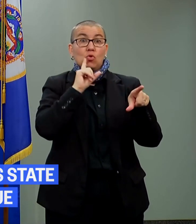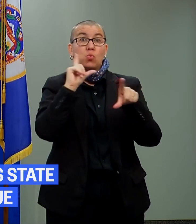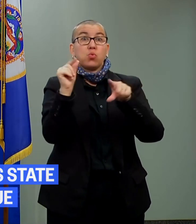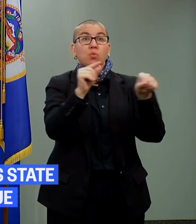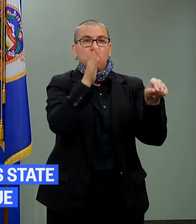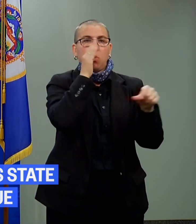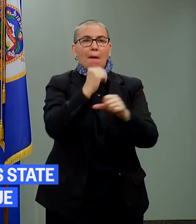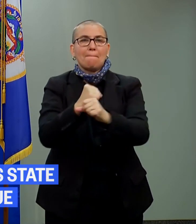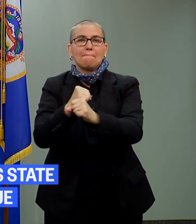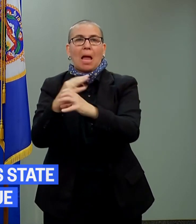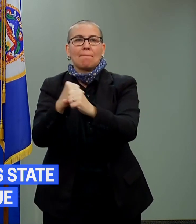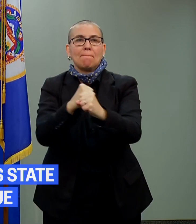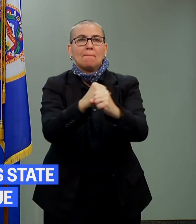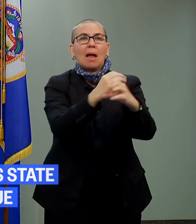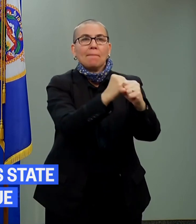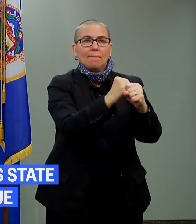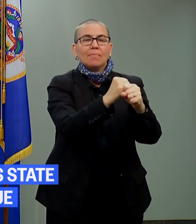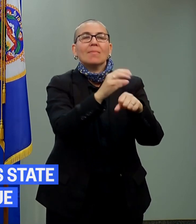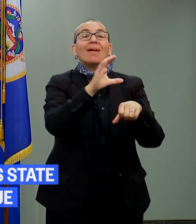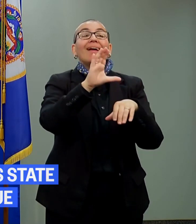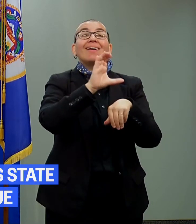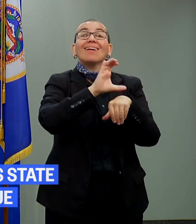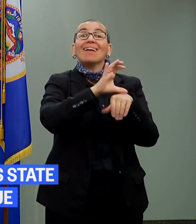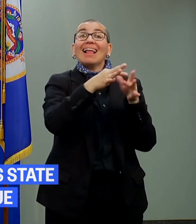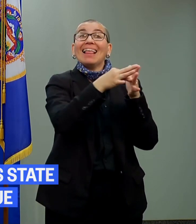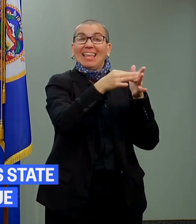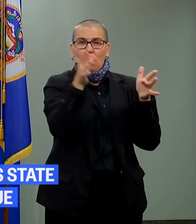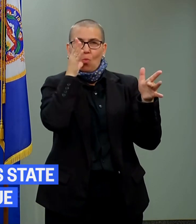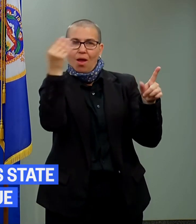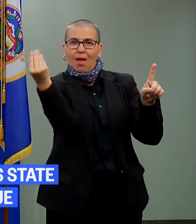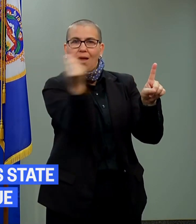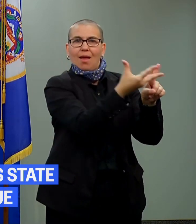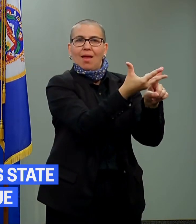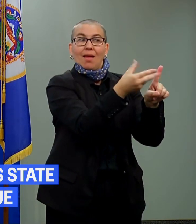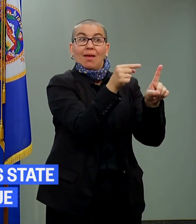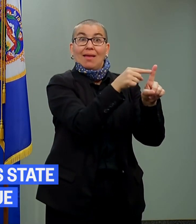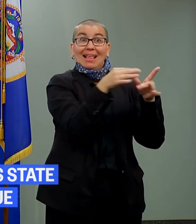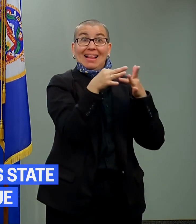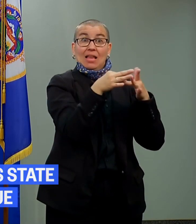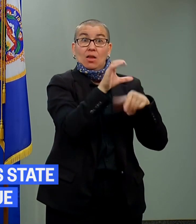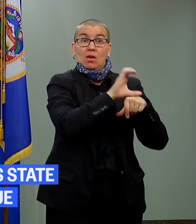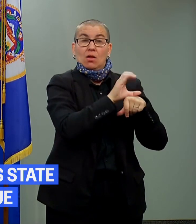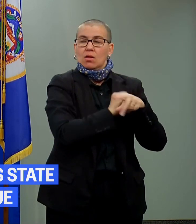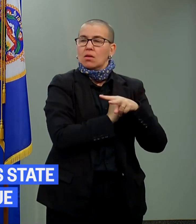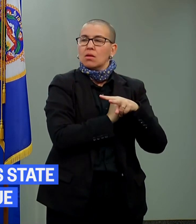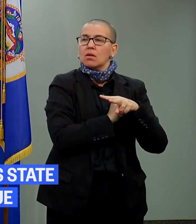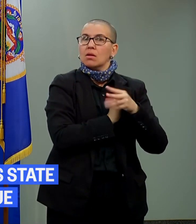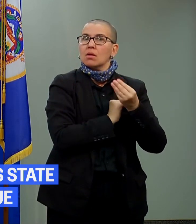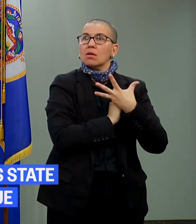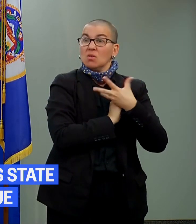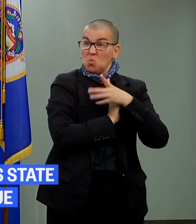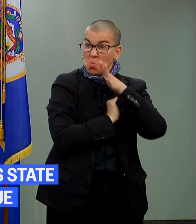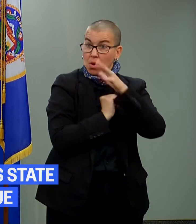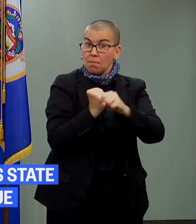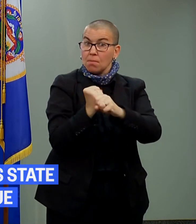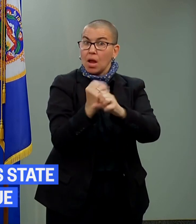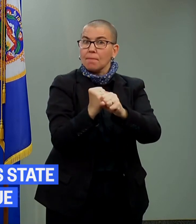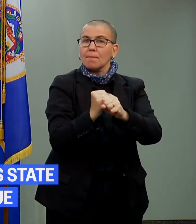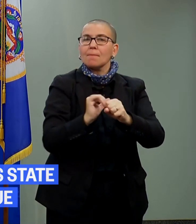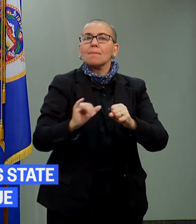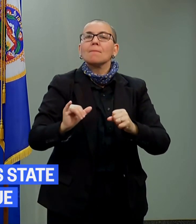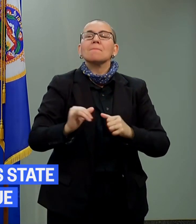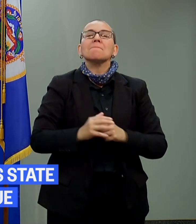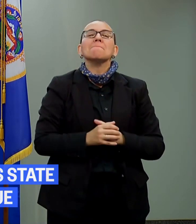leaders that this was at least a rumor that we were hearing, and that we were working to either confirm or deny that